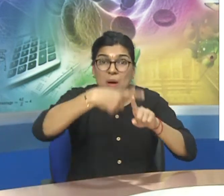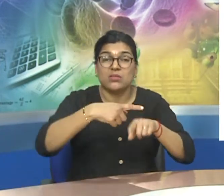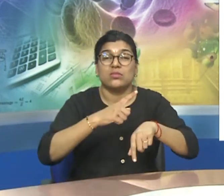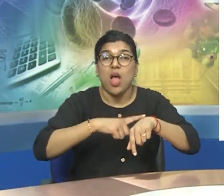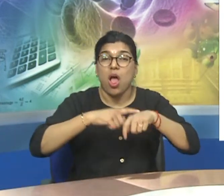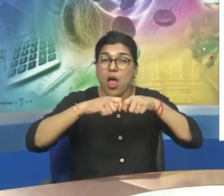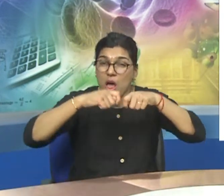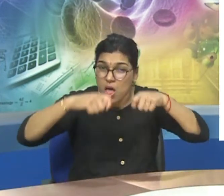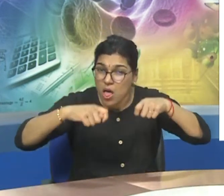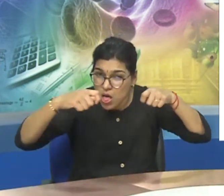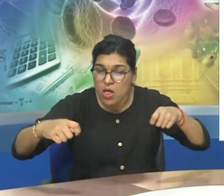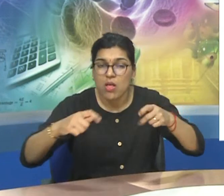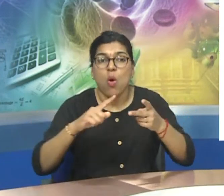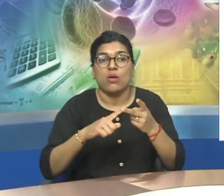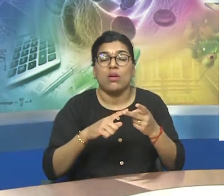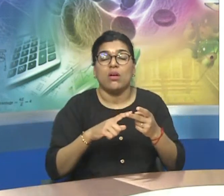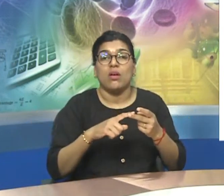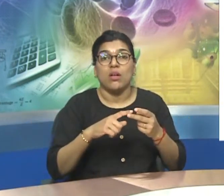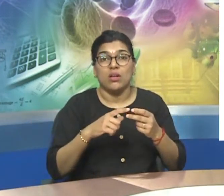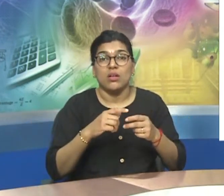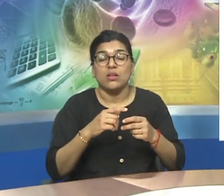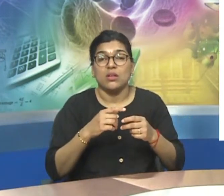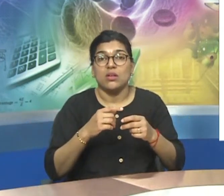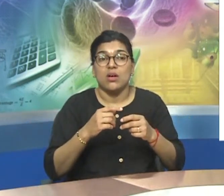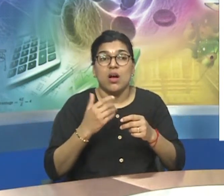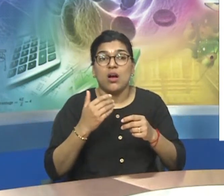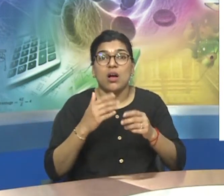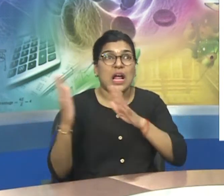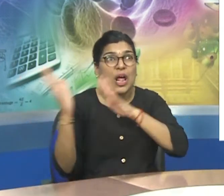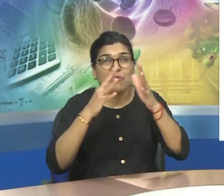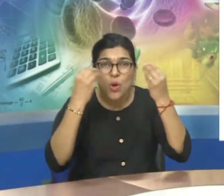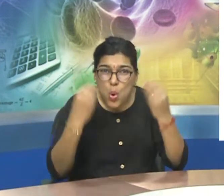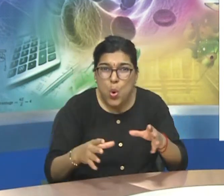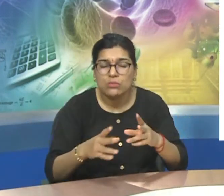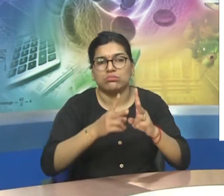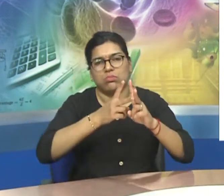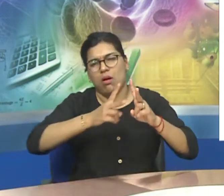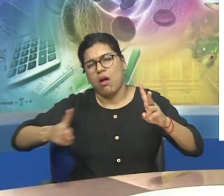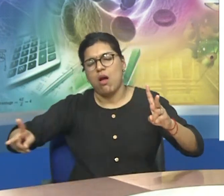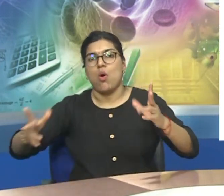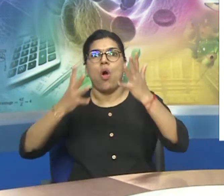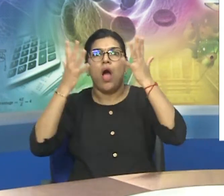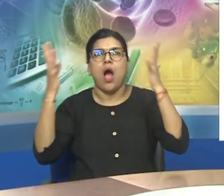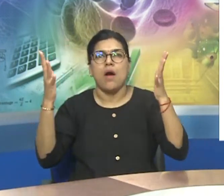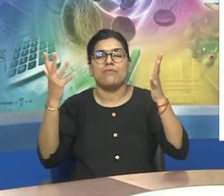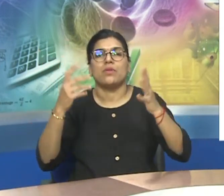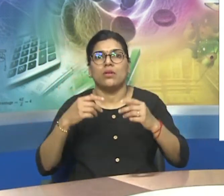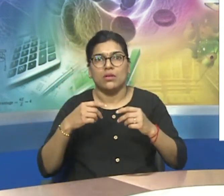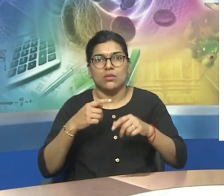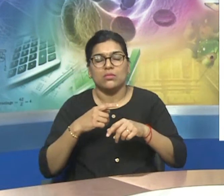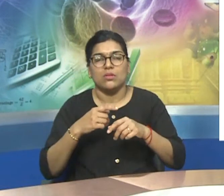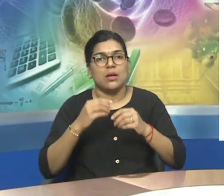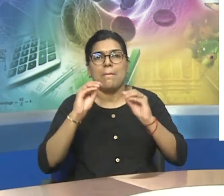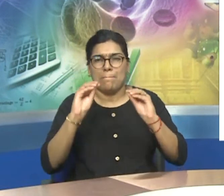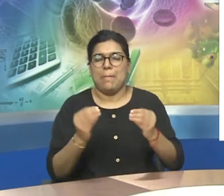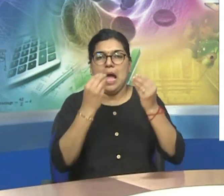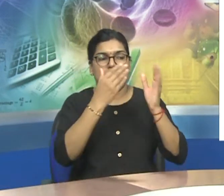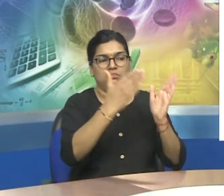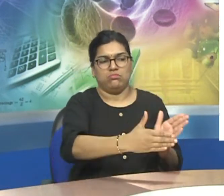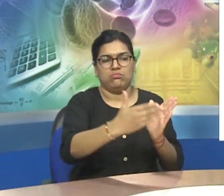then yellow waste, and then red for metal waste material. So there are different